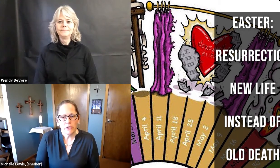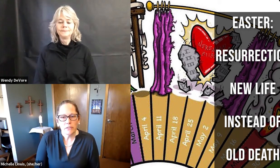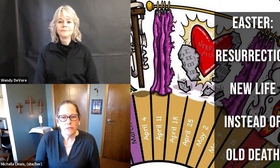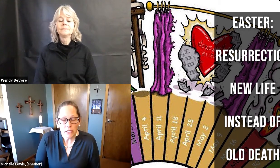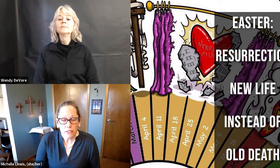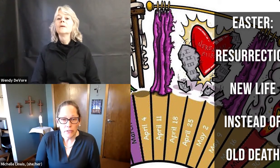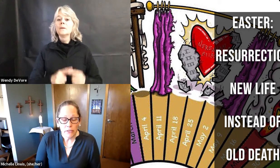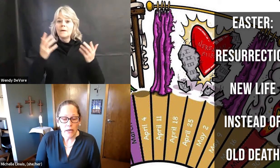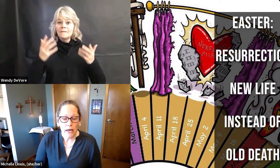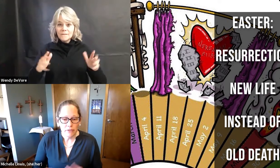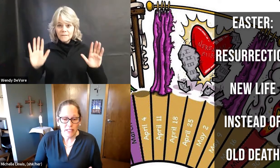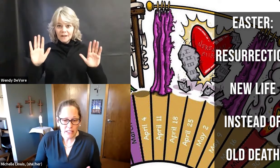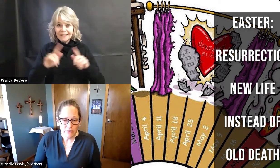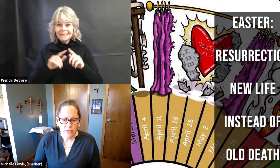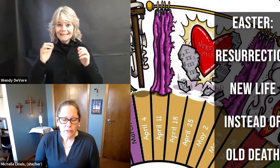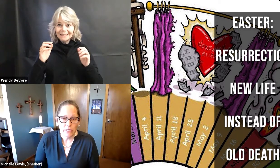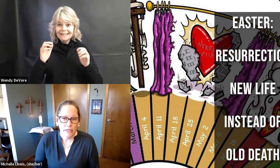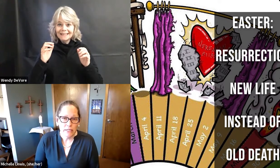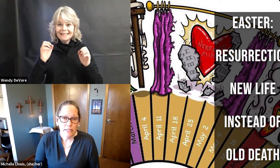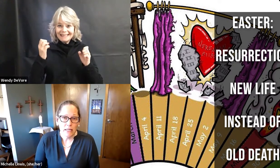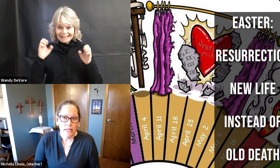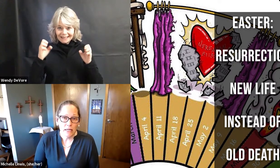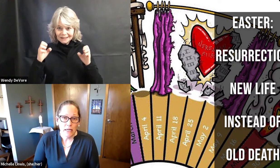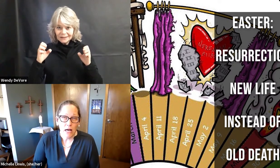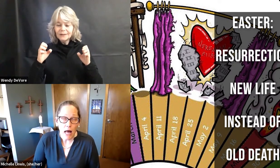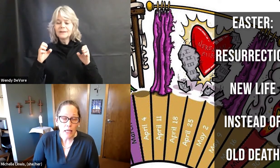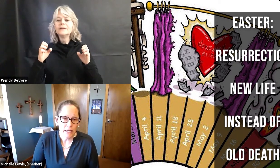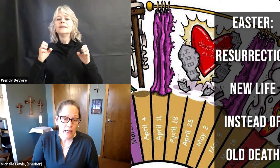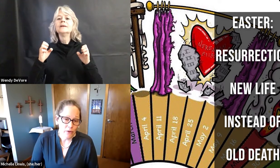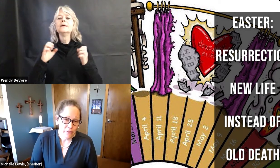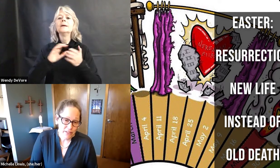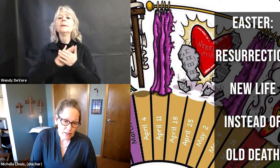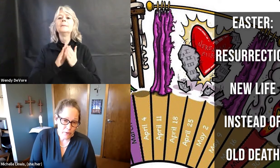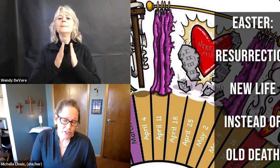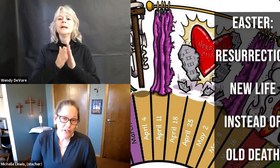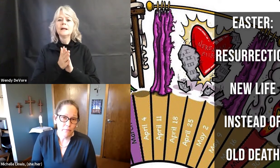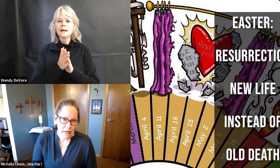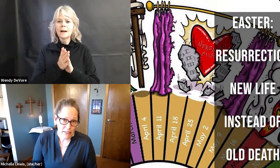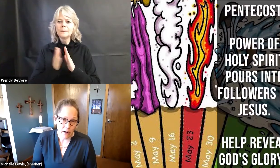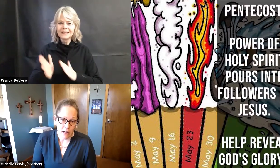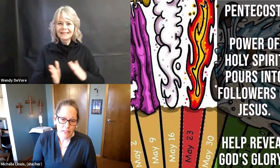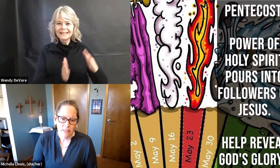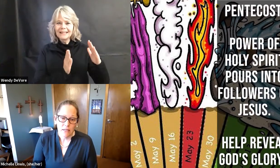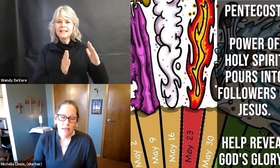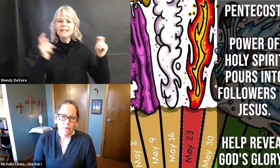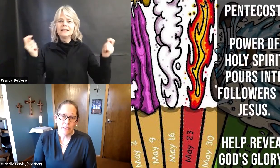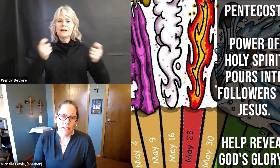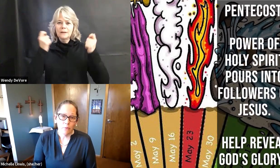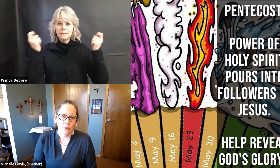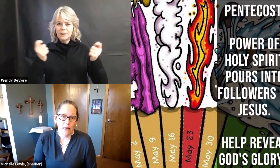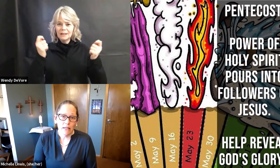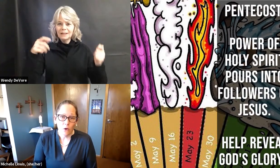After Easter, after the season of Easter is the holiday or the celebration of Pentecost.